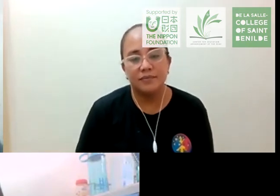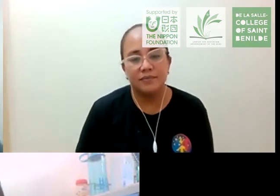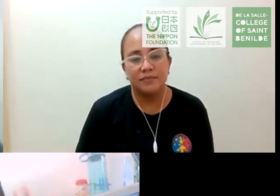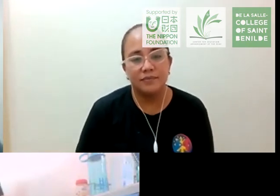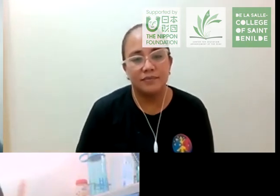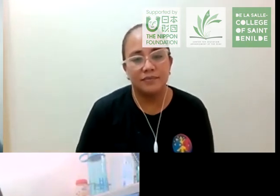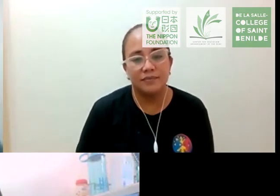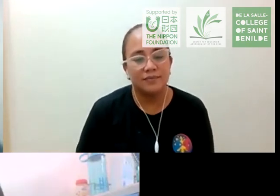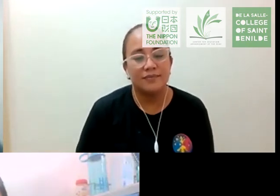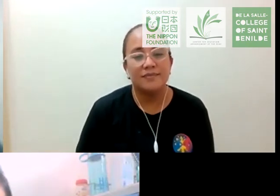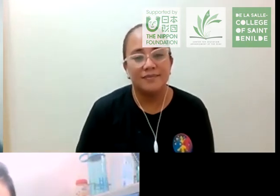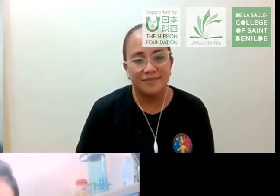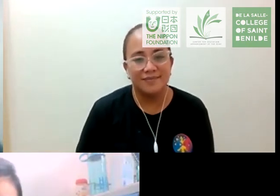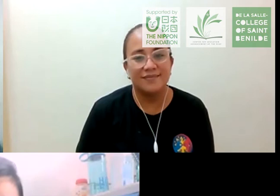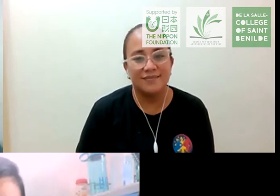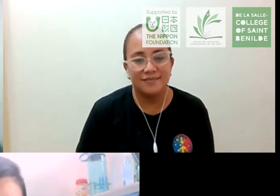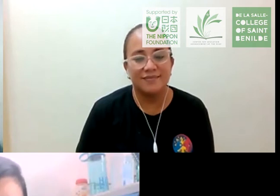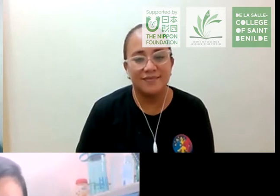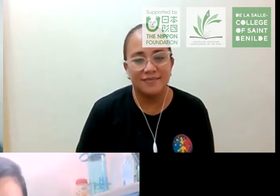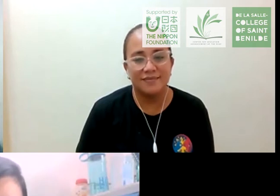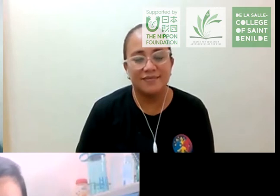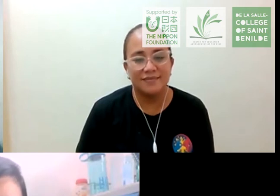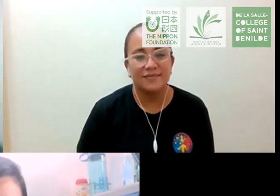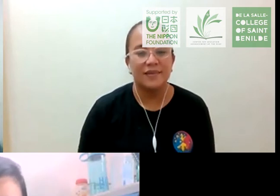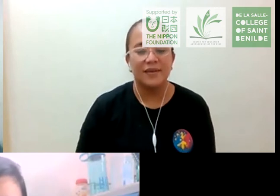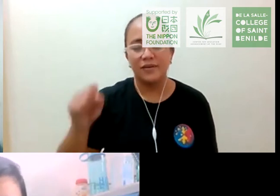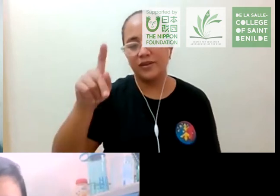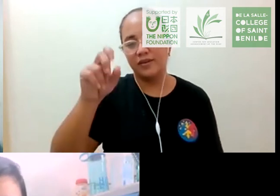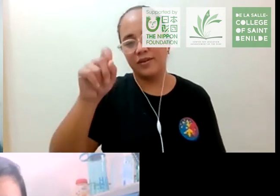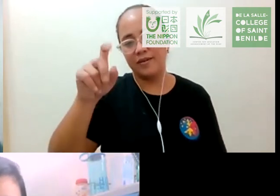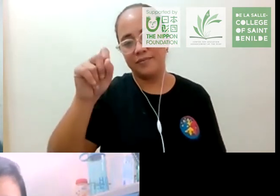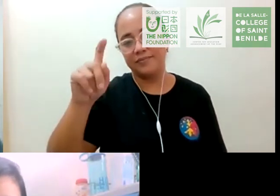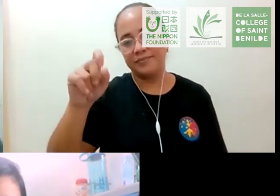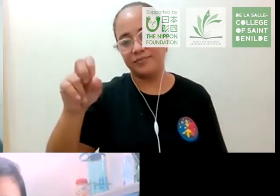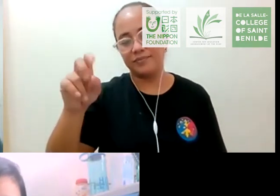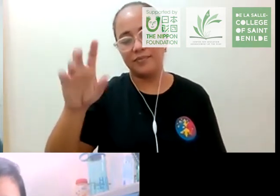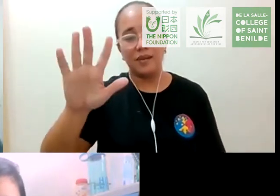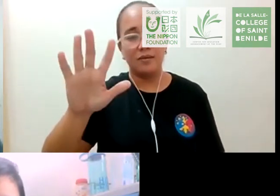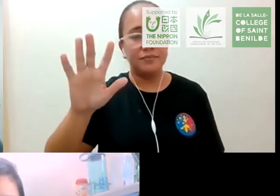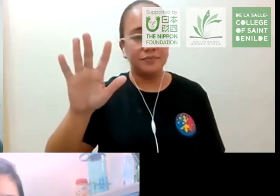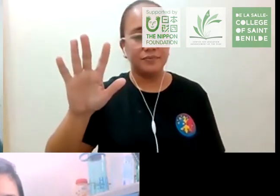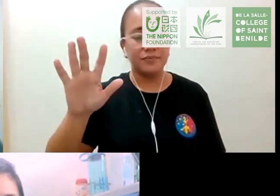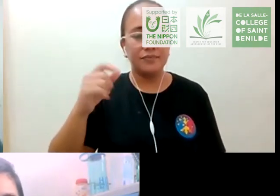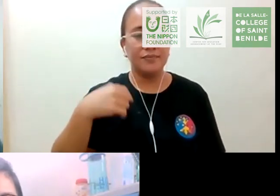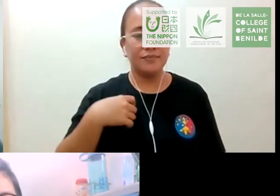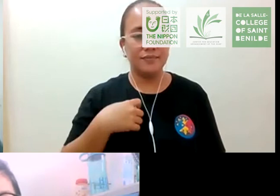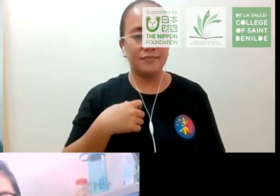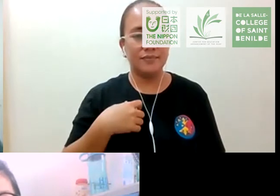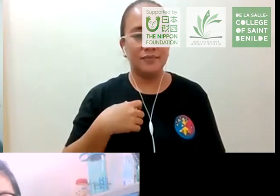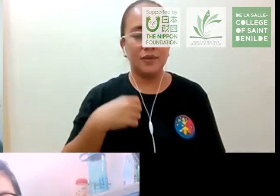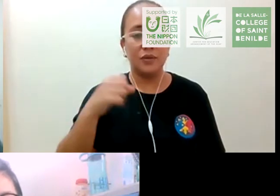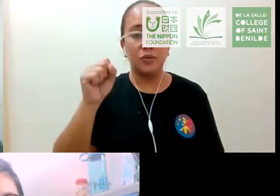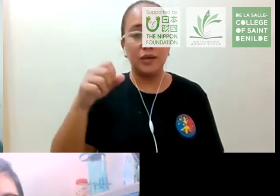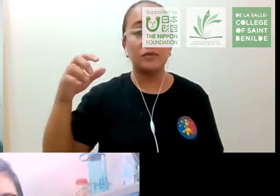Sorry, we haven't put the non-dominant hand yet for lesson 7. Sorry. All right. But then we can wait